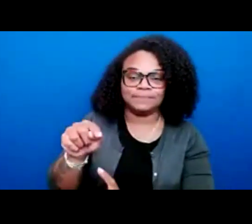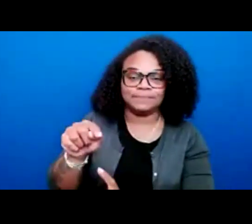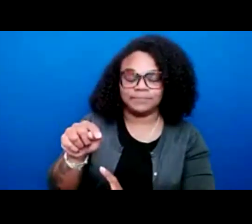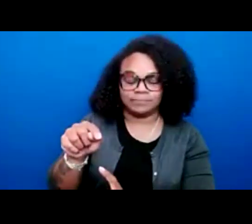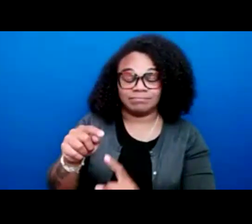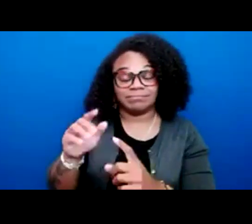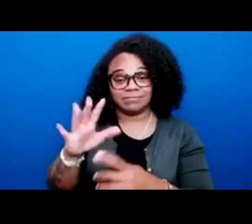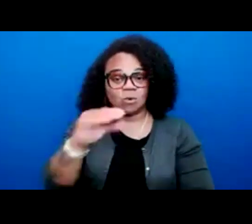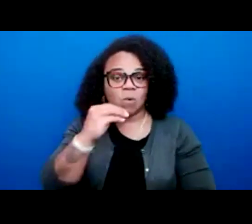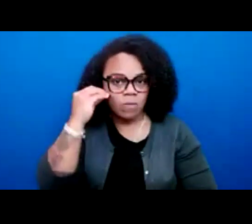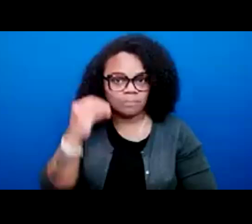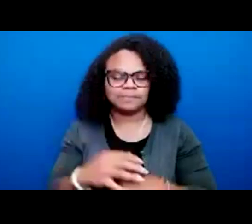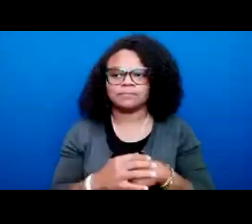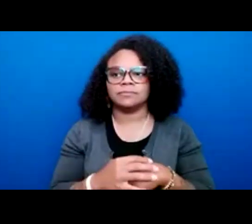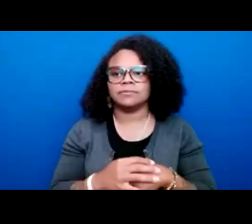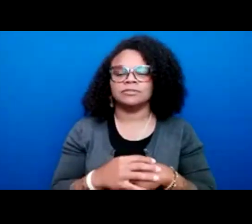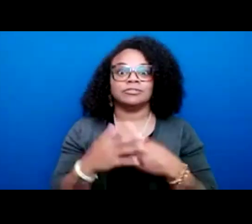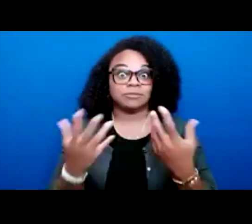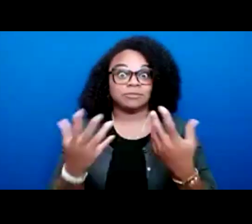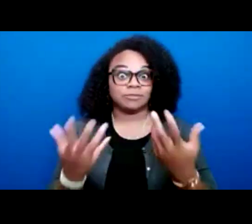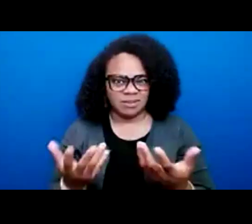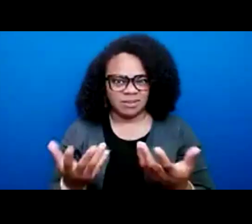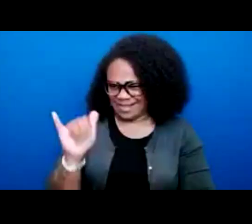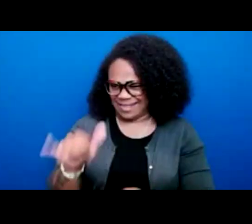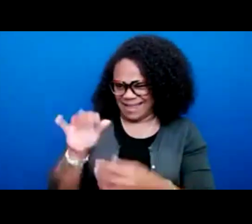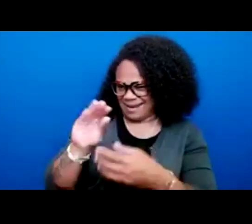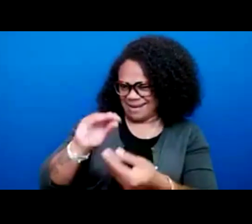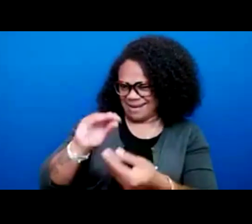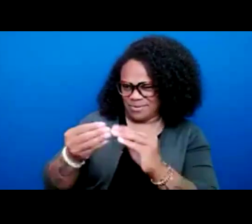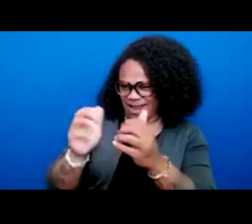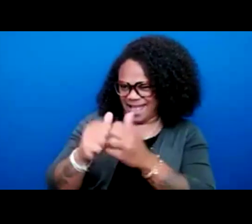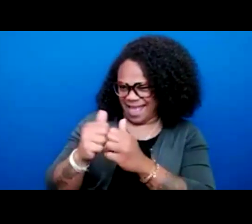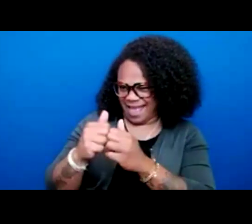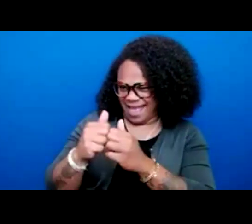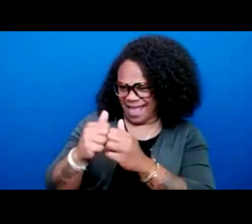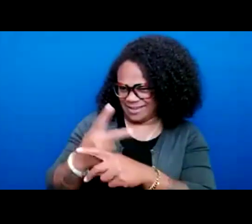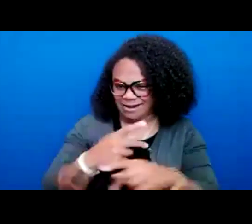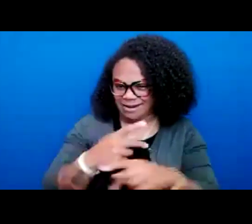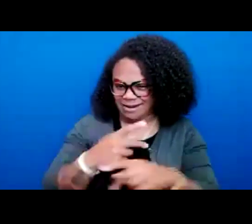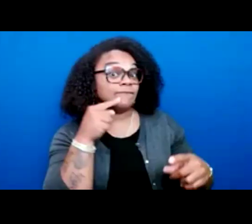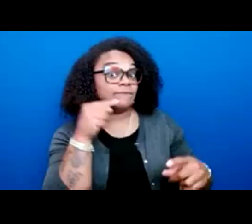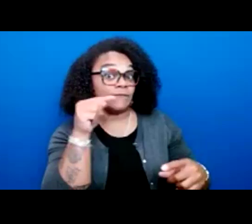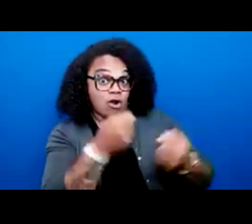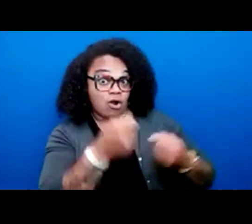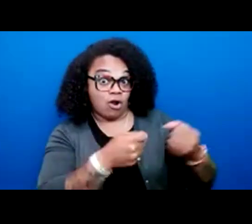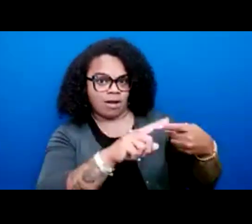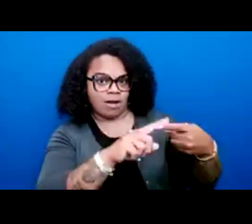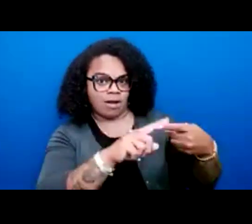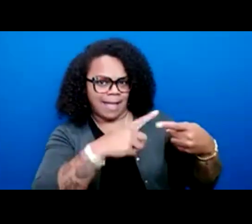living space. And so what do you think that variable is? If it was mileage with the car, it is what with your living